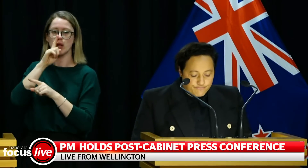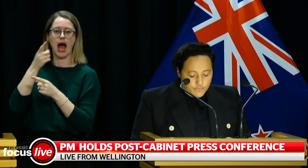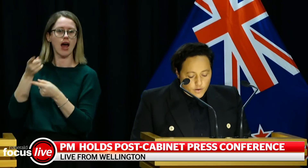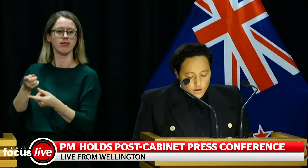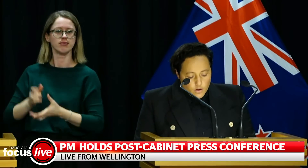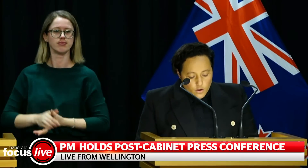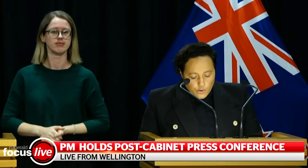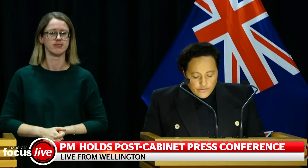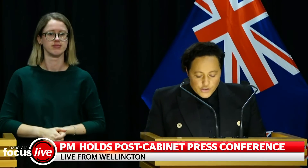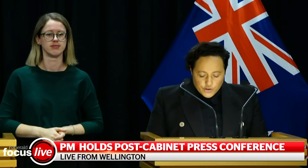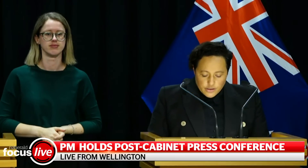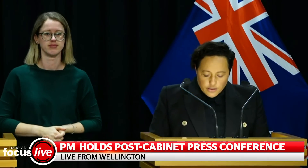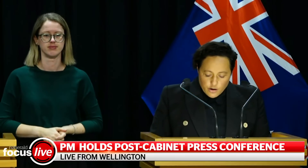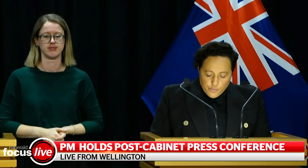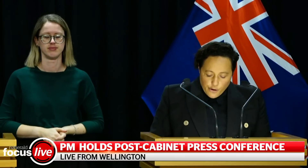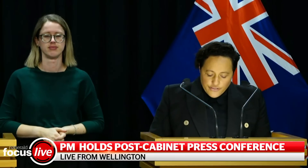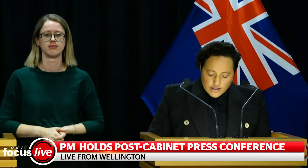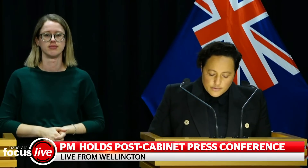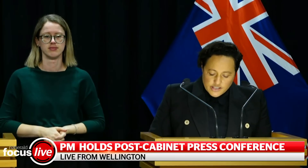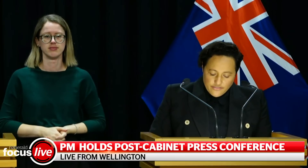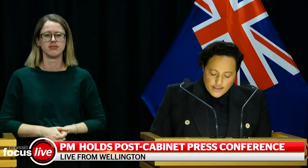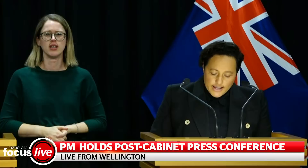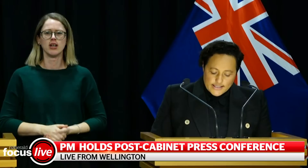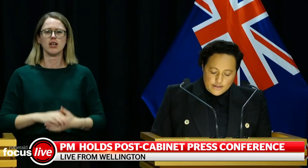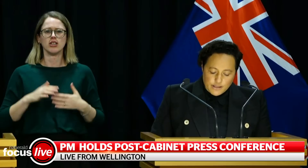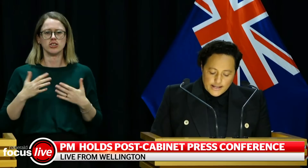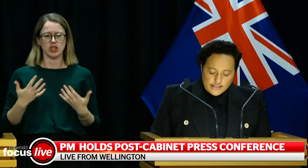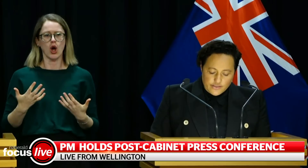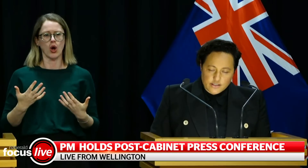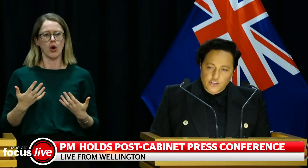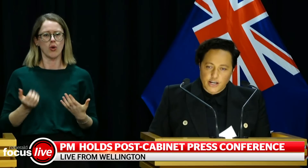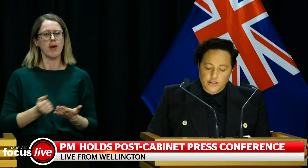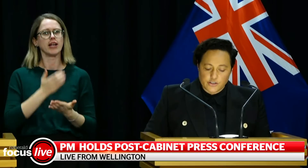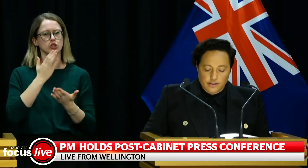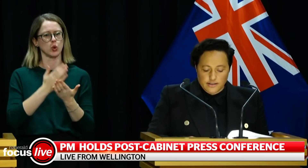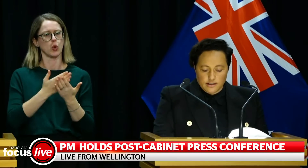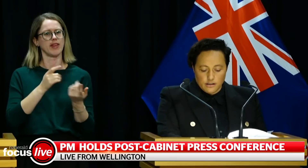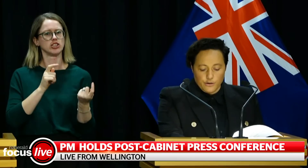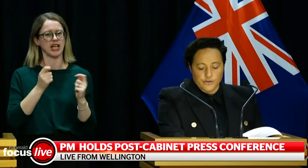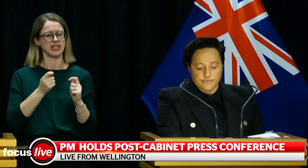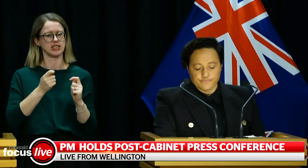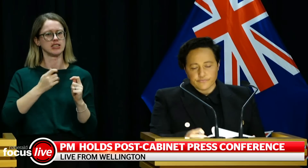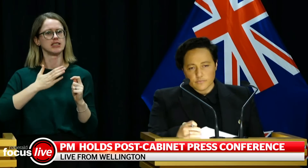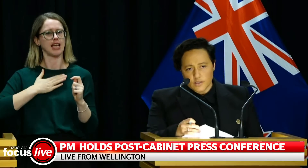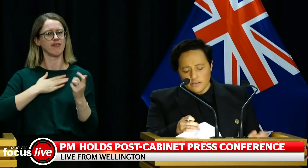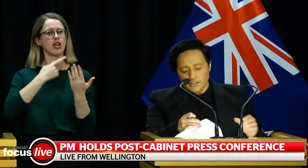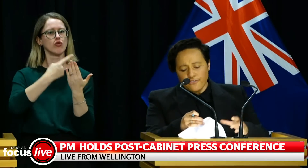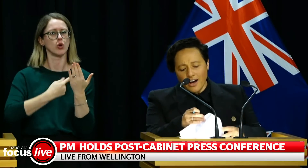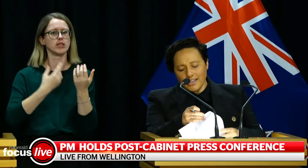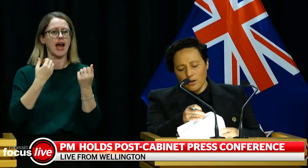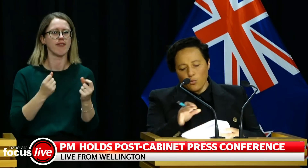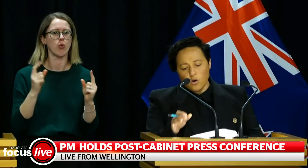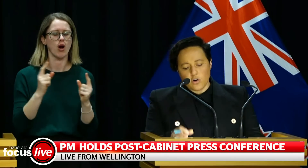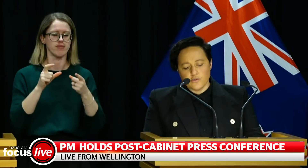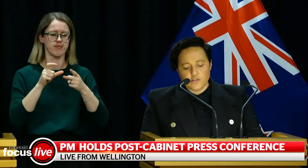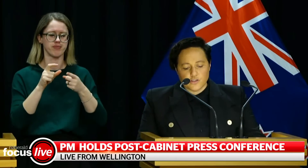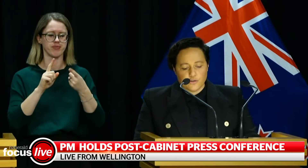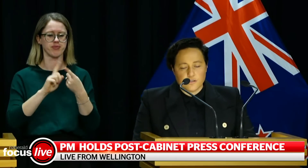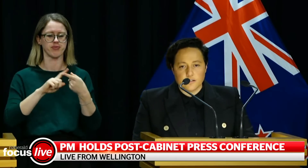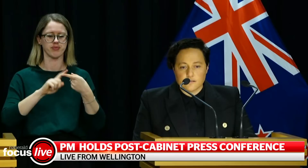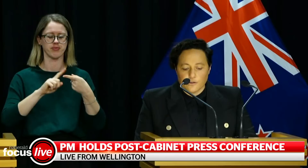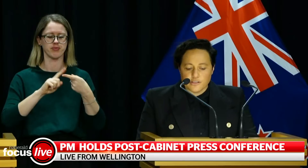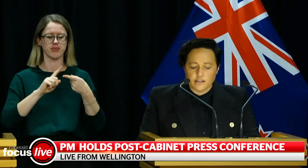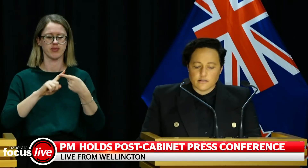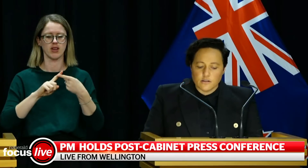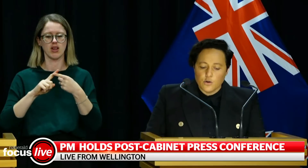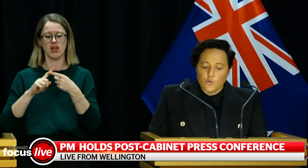profit. We've ensured that there are appropriate safeguards in place for this change, and these include defining what constitutes